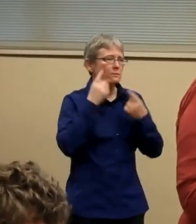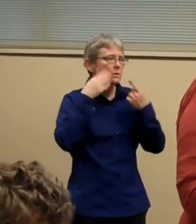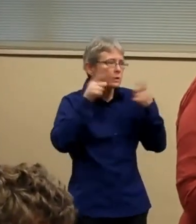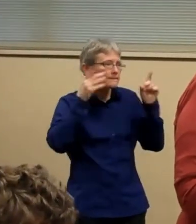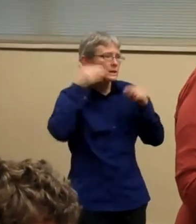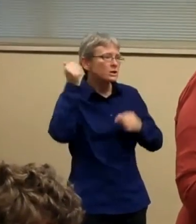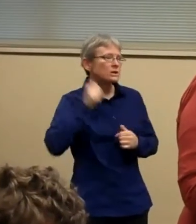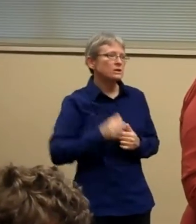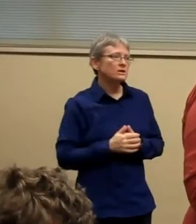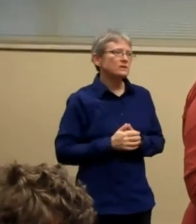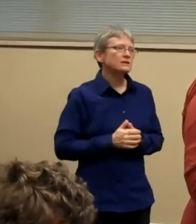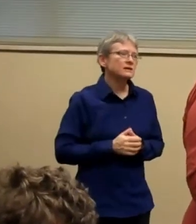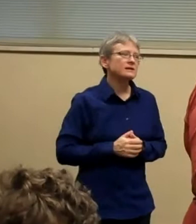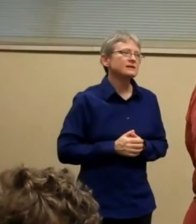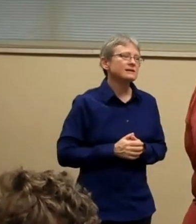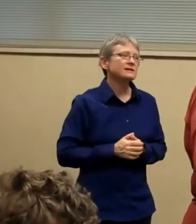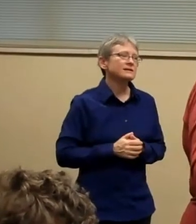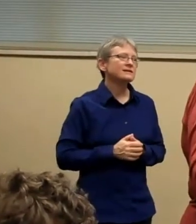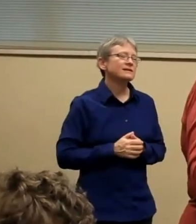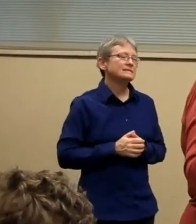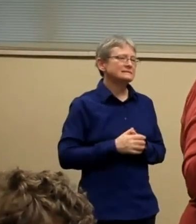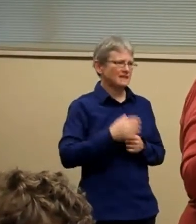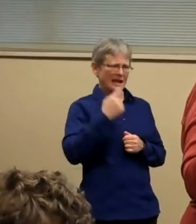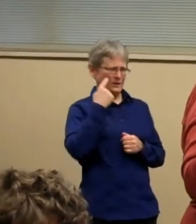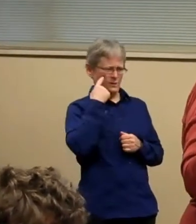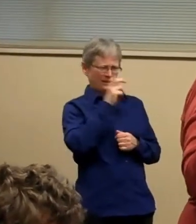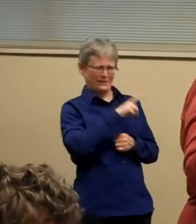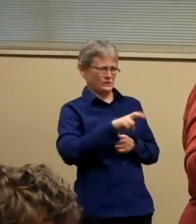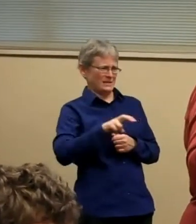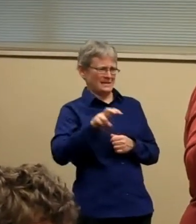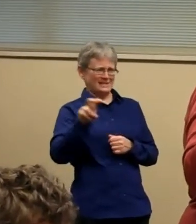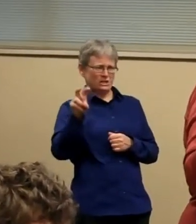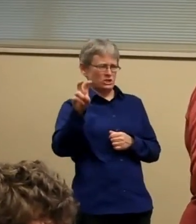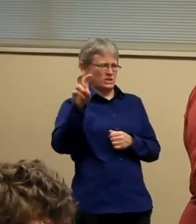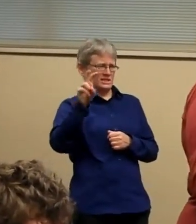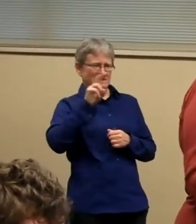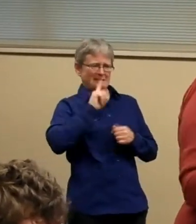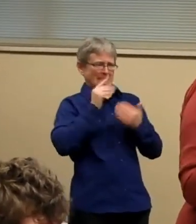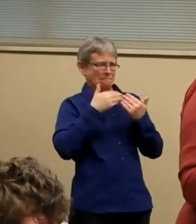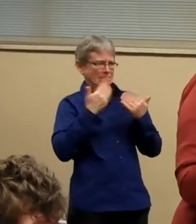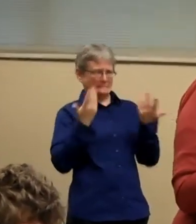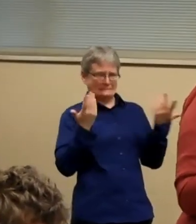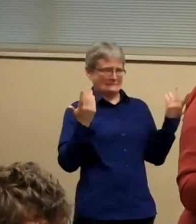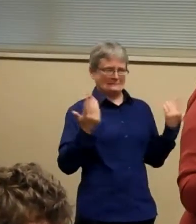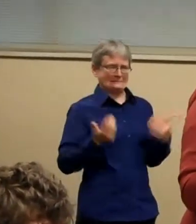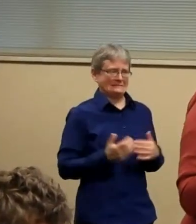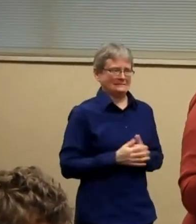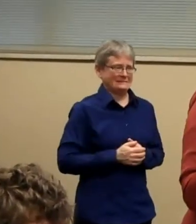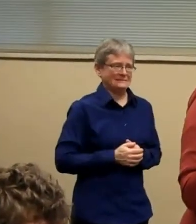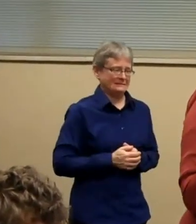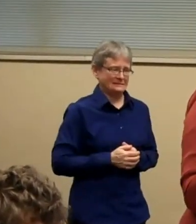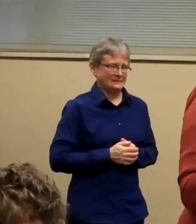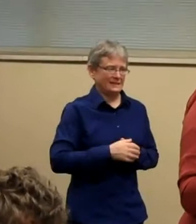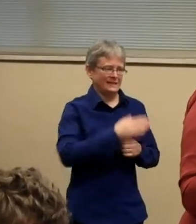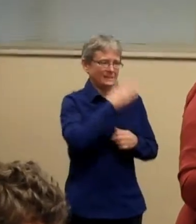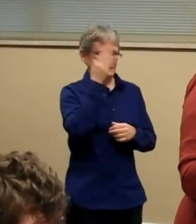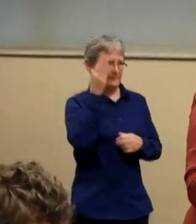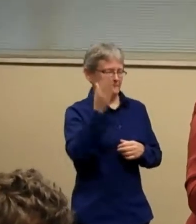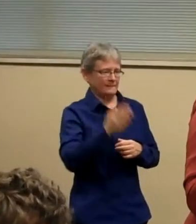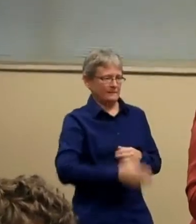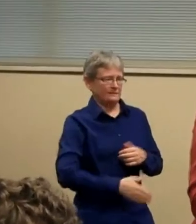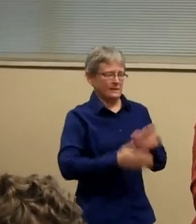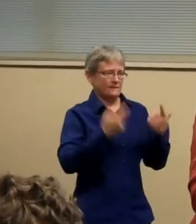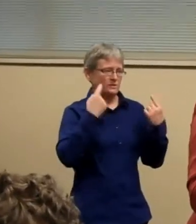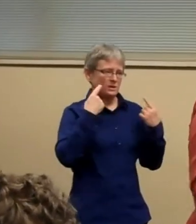you? Because I don't think transition, frankly, ever really ends. I don't think you ever get to the